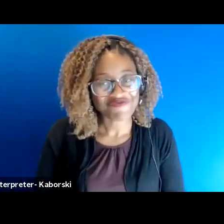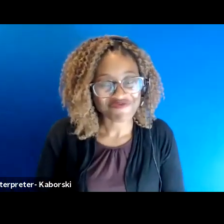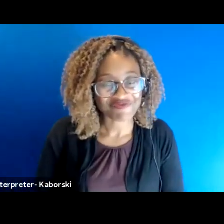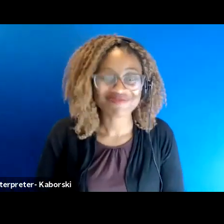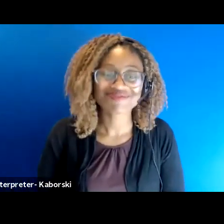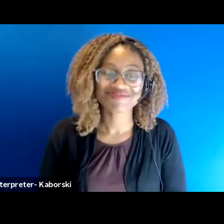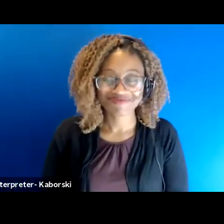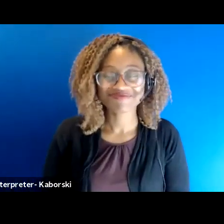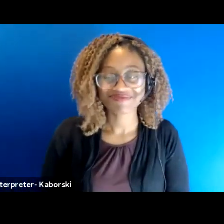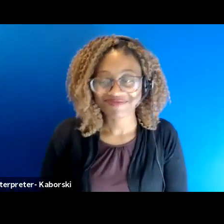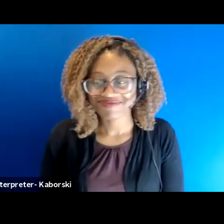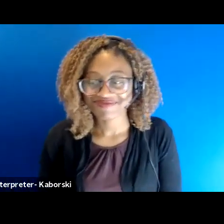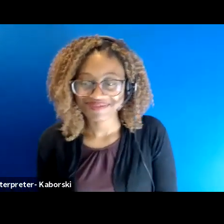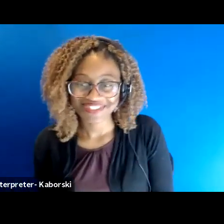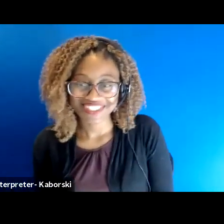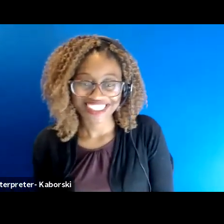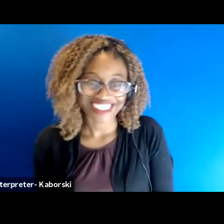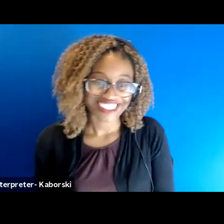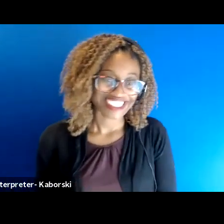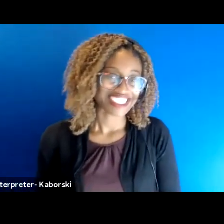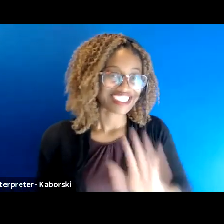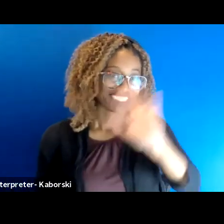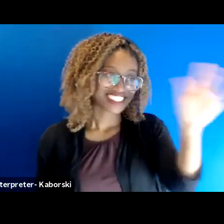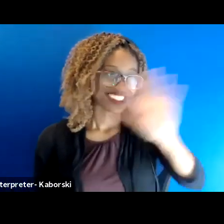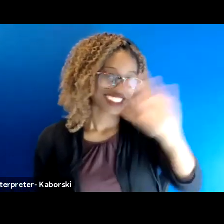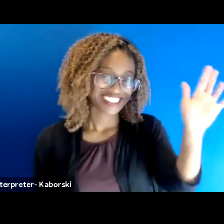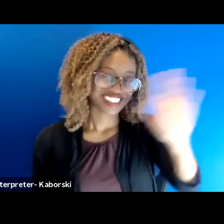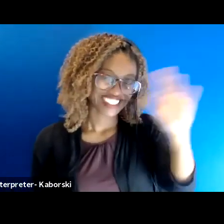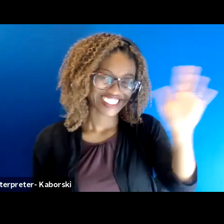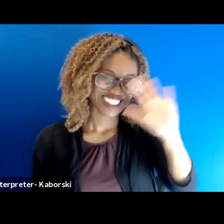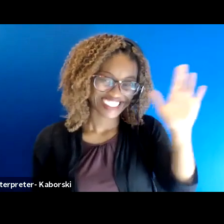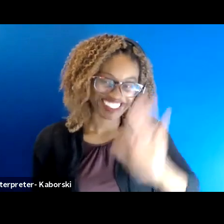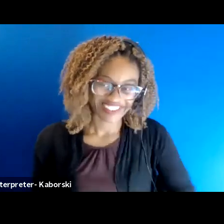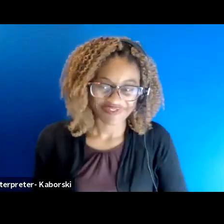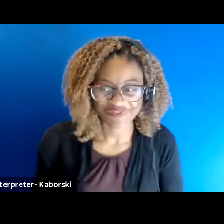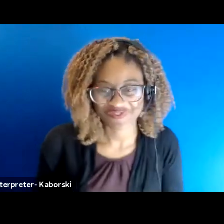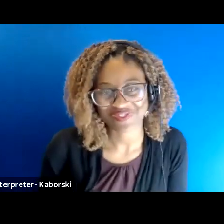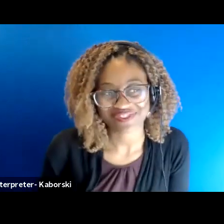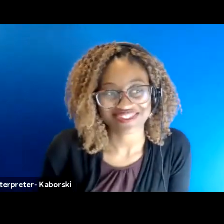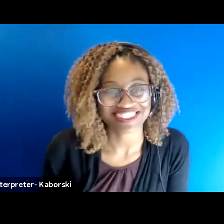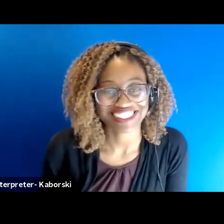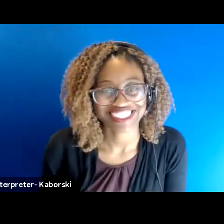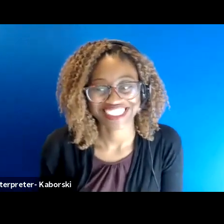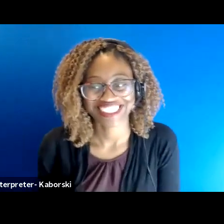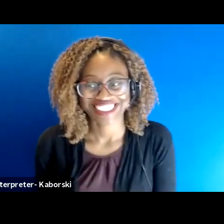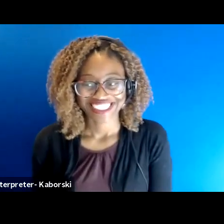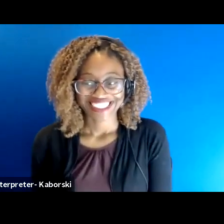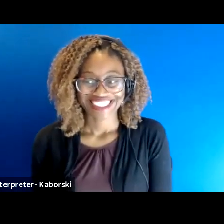All right, everybody. Bye. Bye.